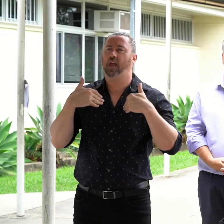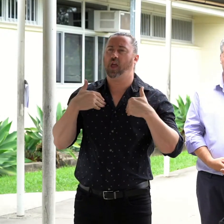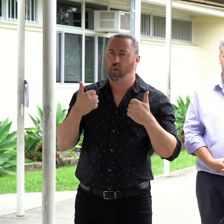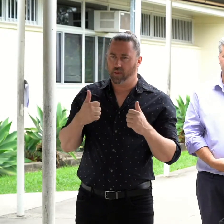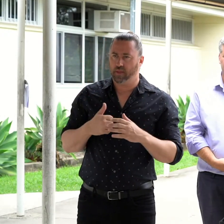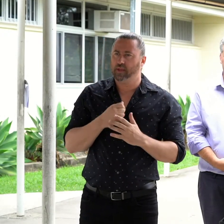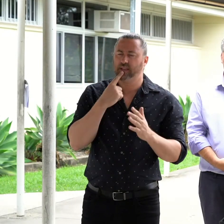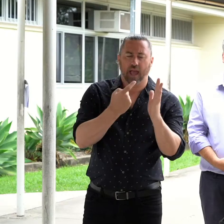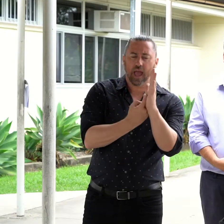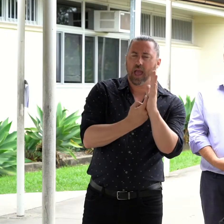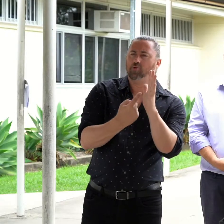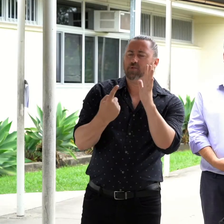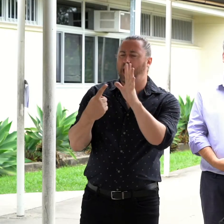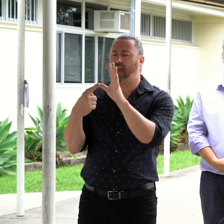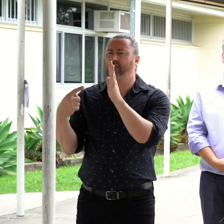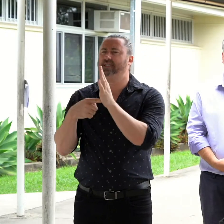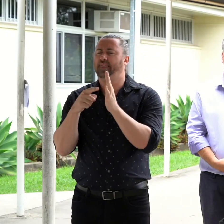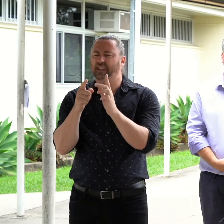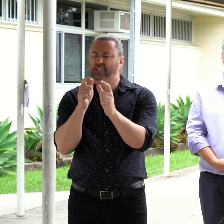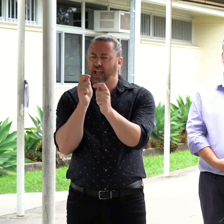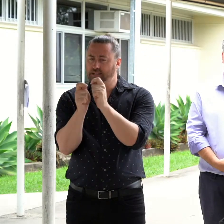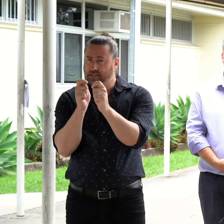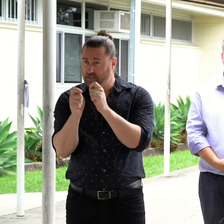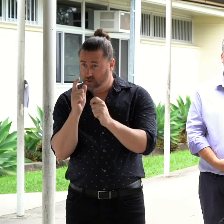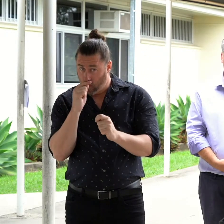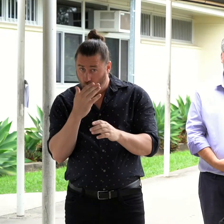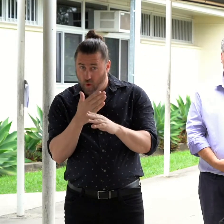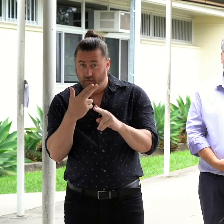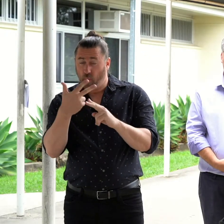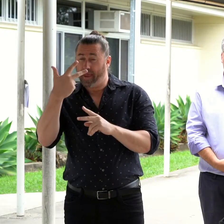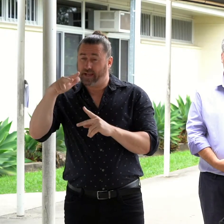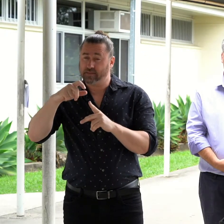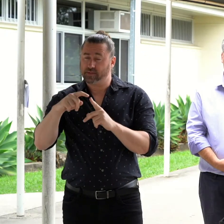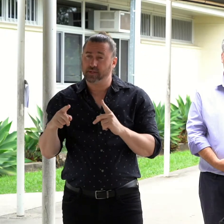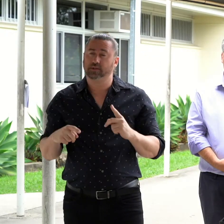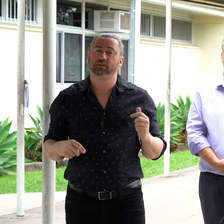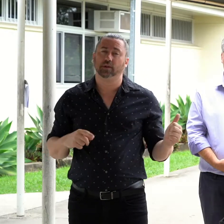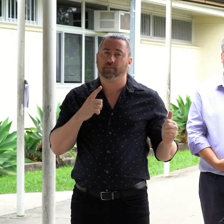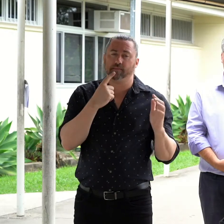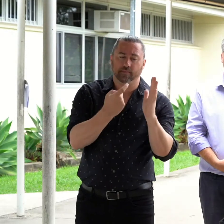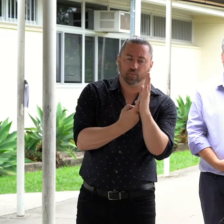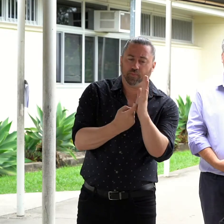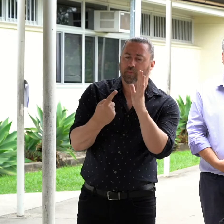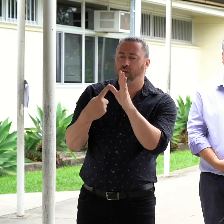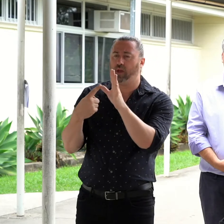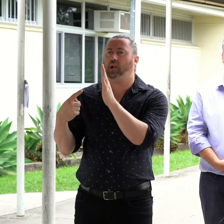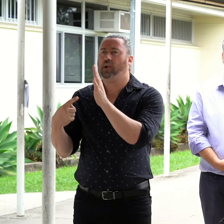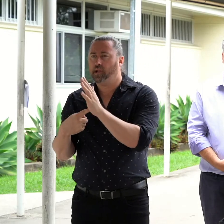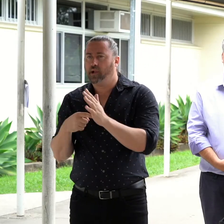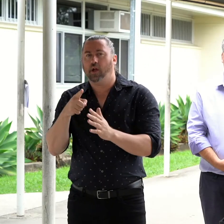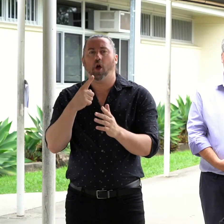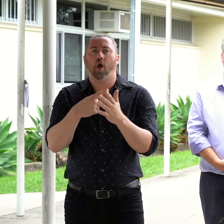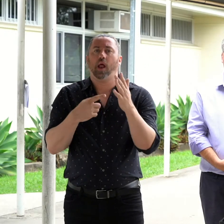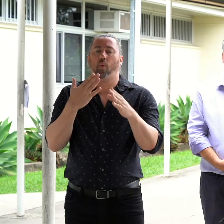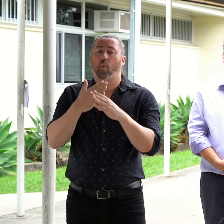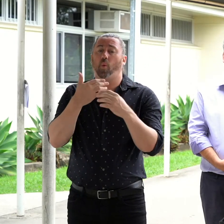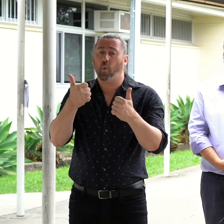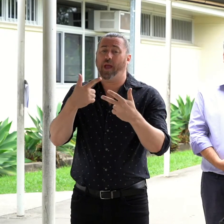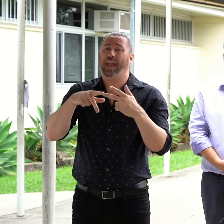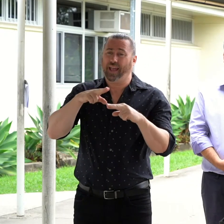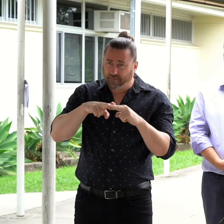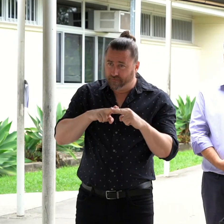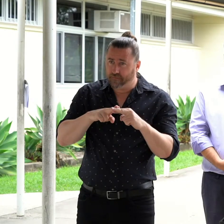Rapid antigen tests, could they not work at 80%? Rapid antigen tests work best when there's a high prevalence of COVID in the community.